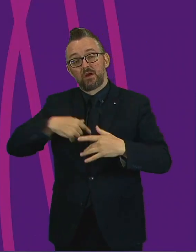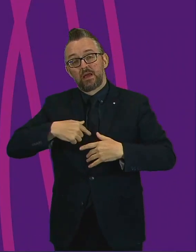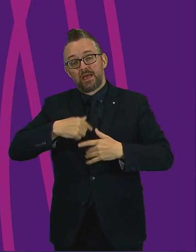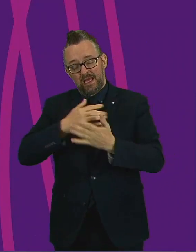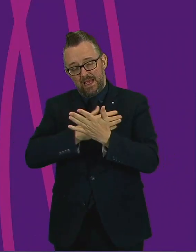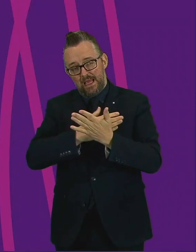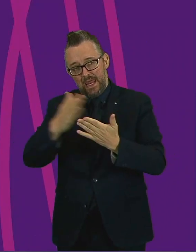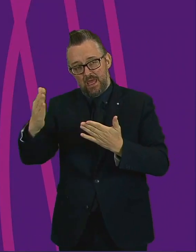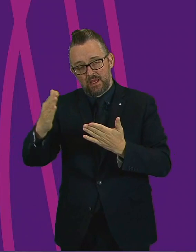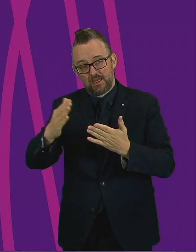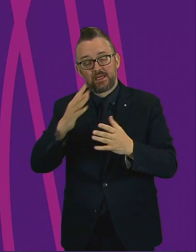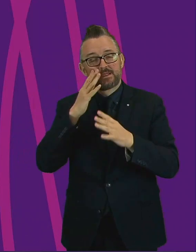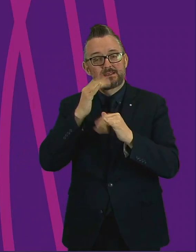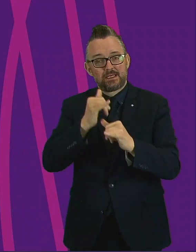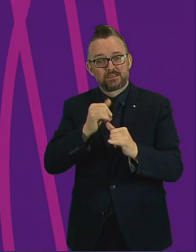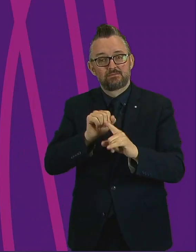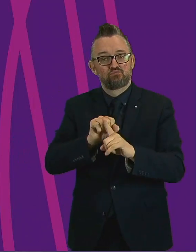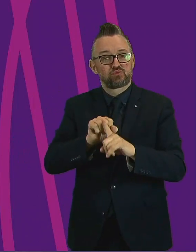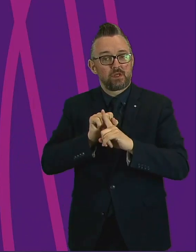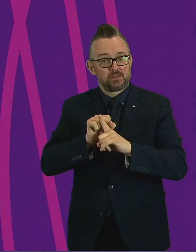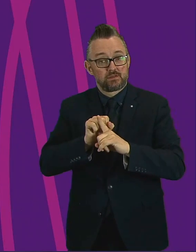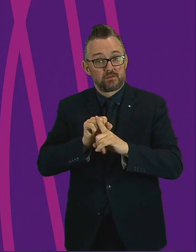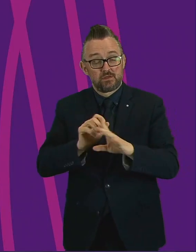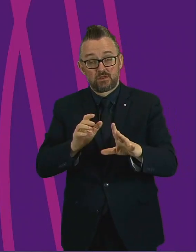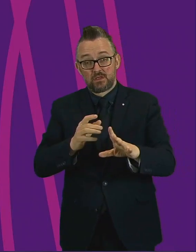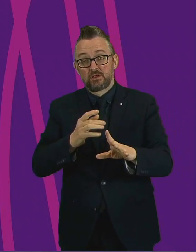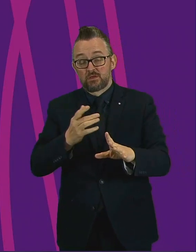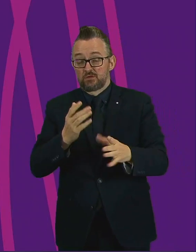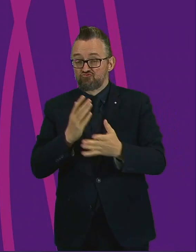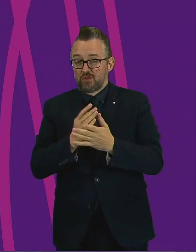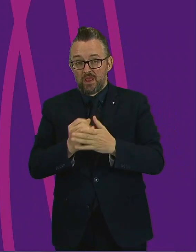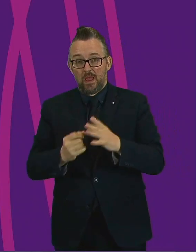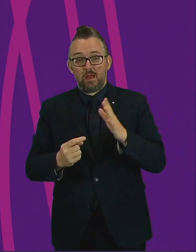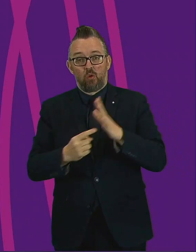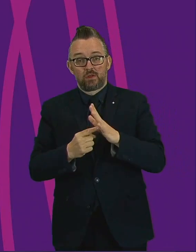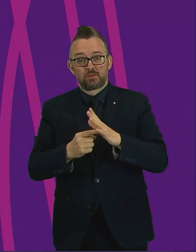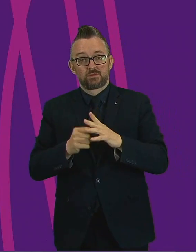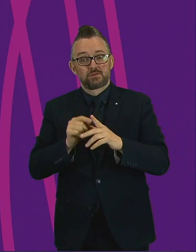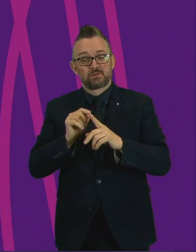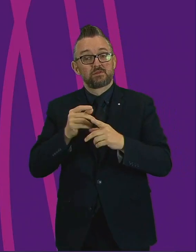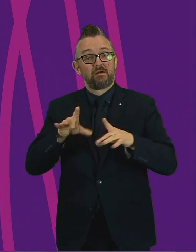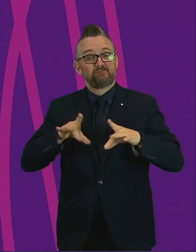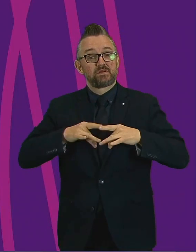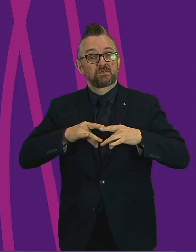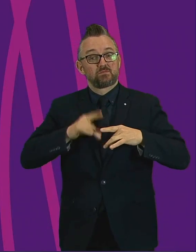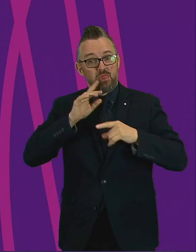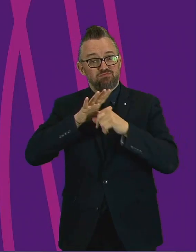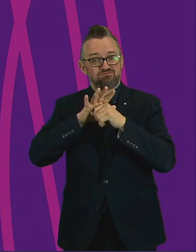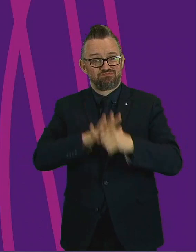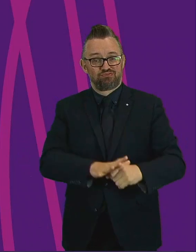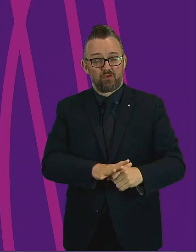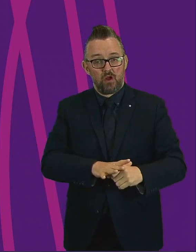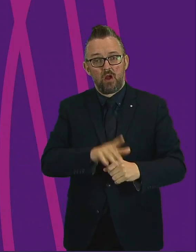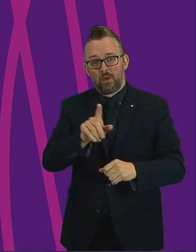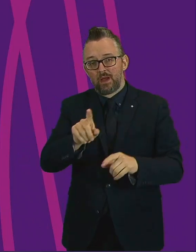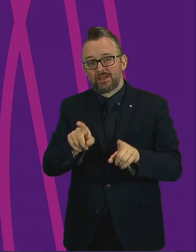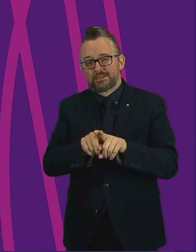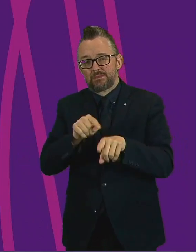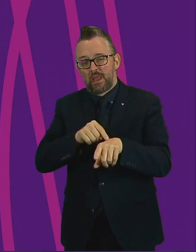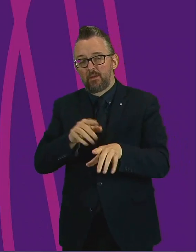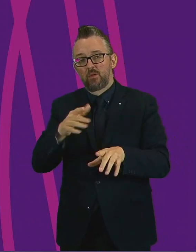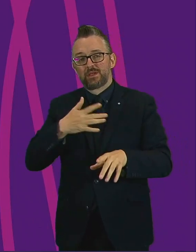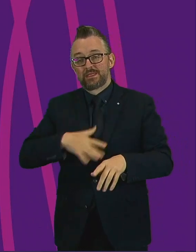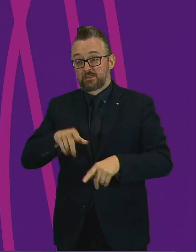and Protect, well, firstly, that I believe it can play a critical part in suppressing the virus. But of course, it depends on persuading people